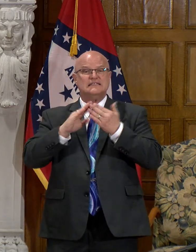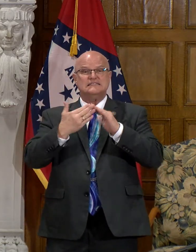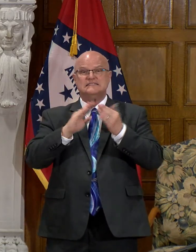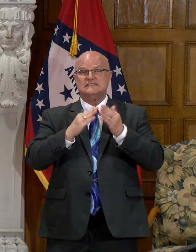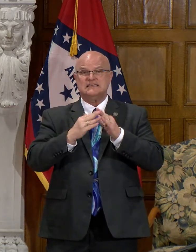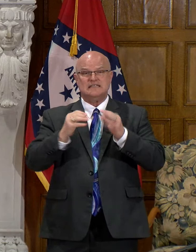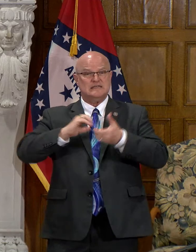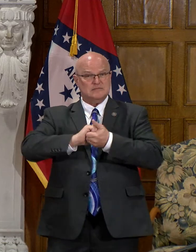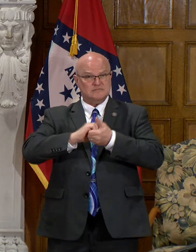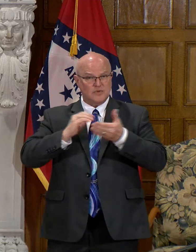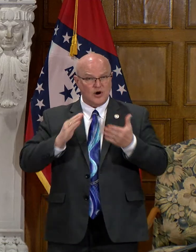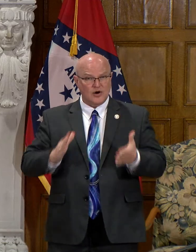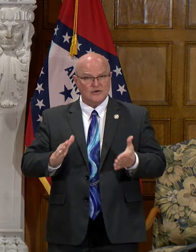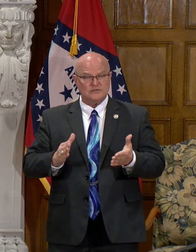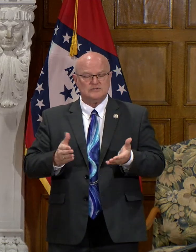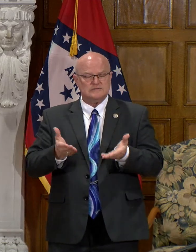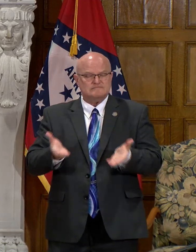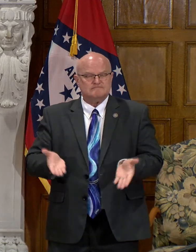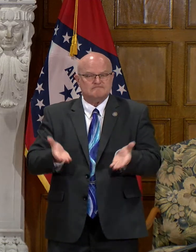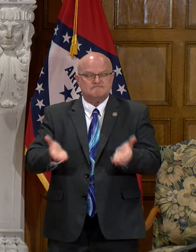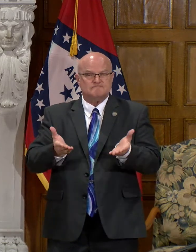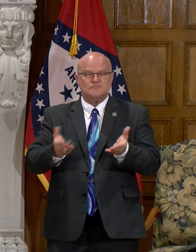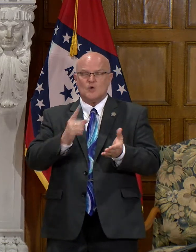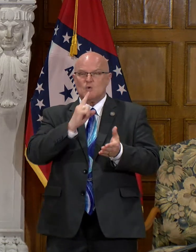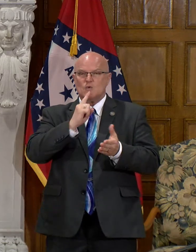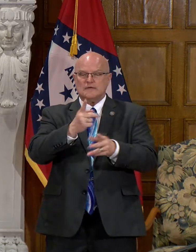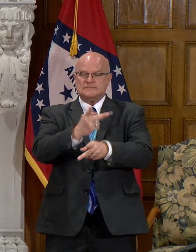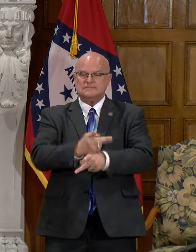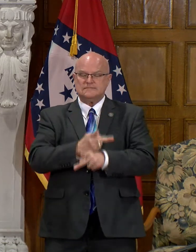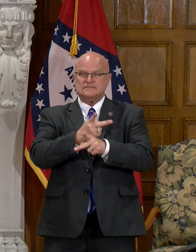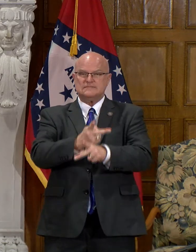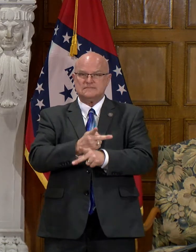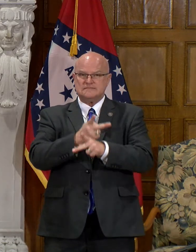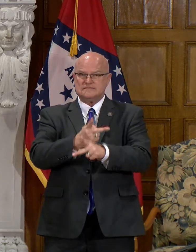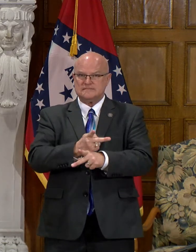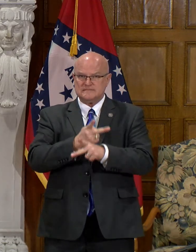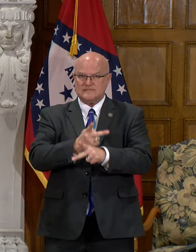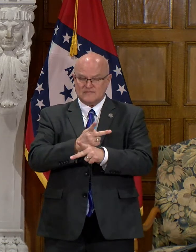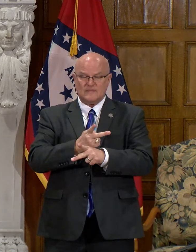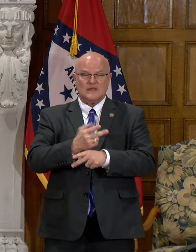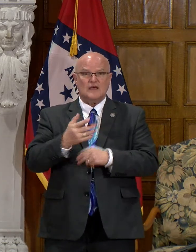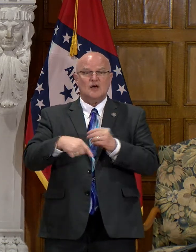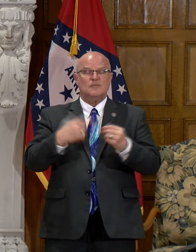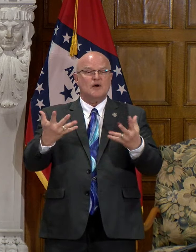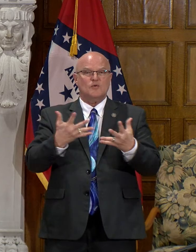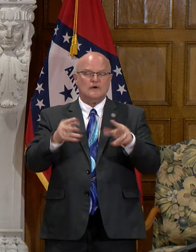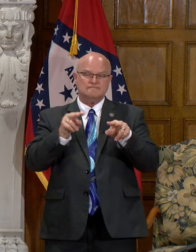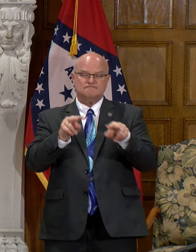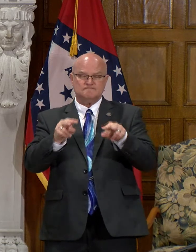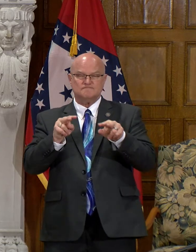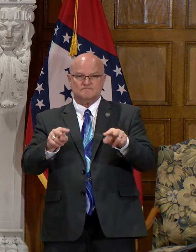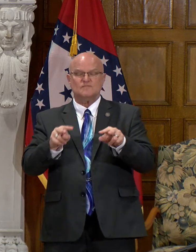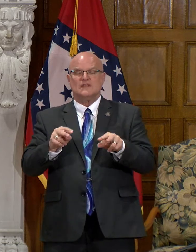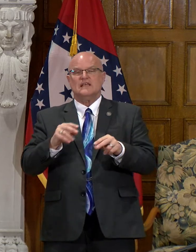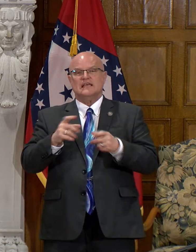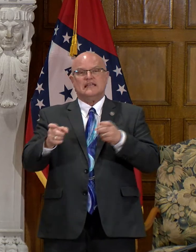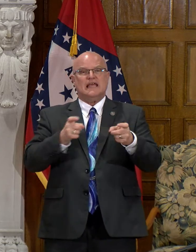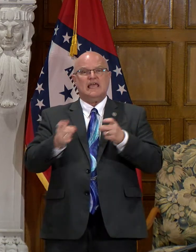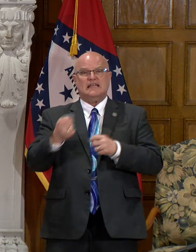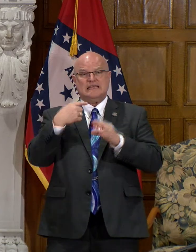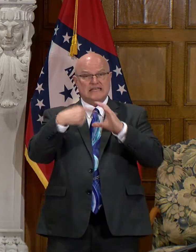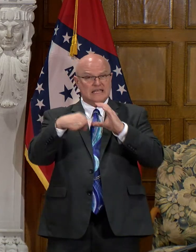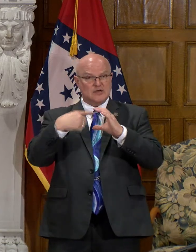just urging them to take some preventive measures, some extra precaution in